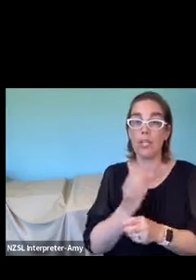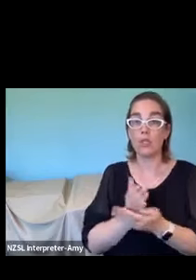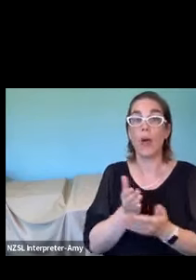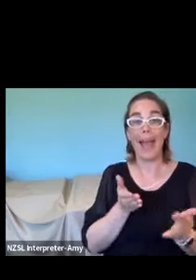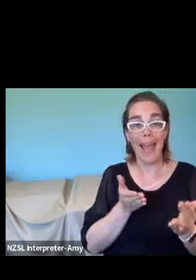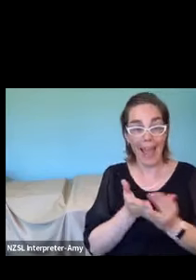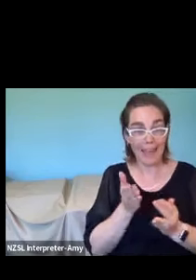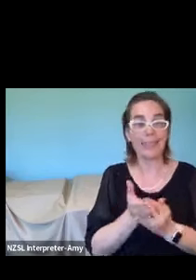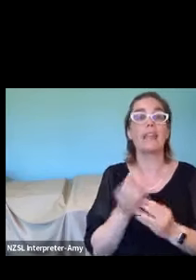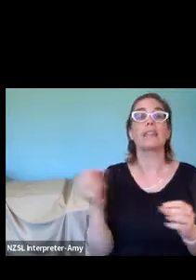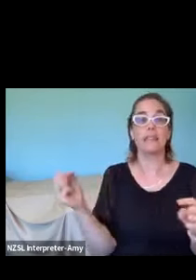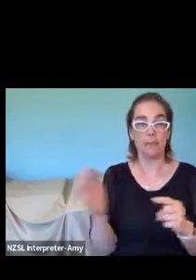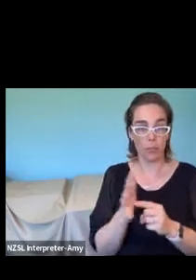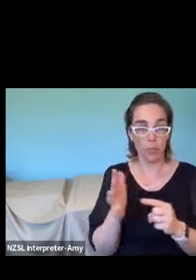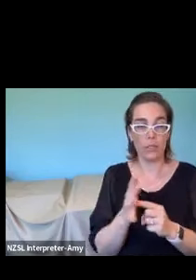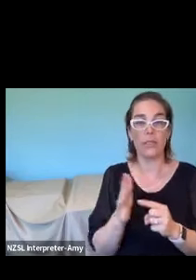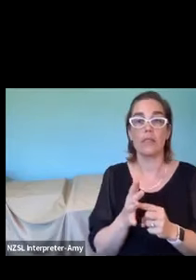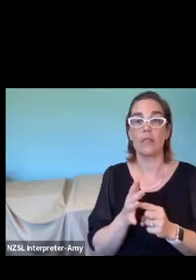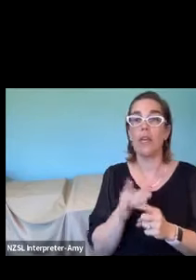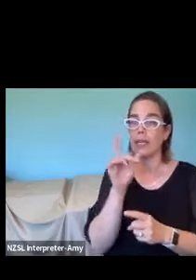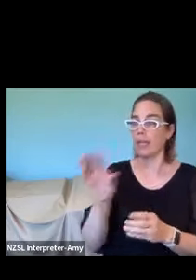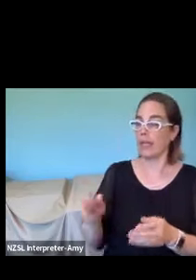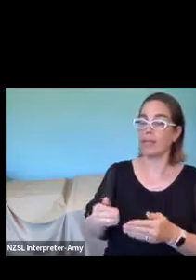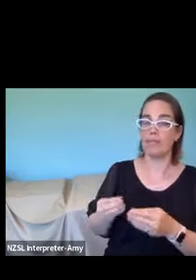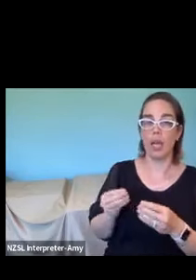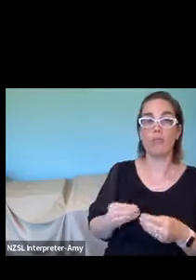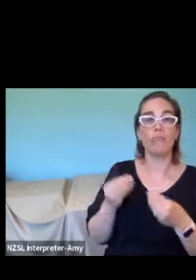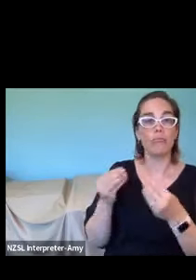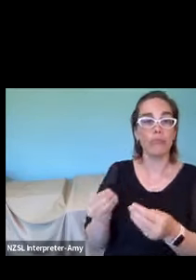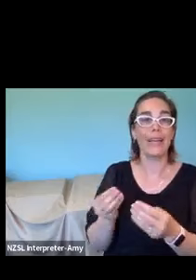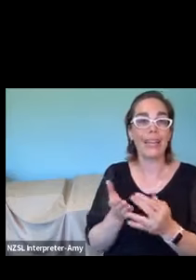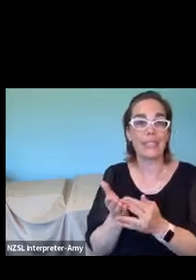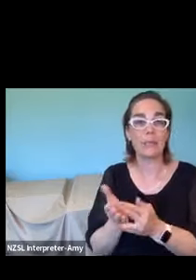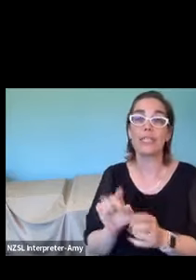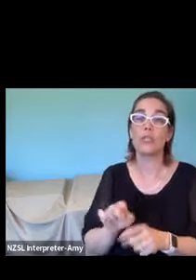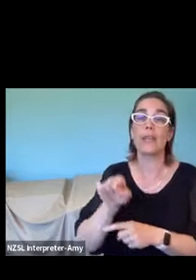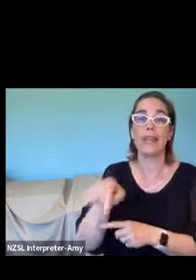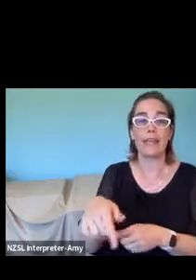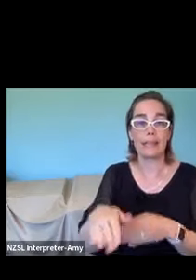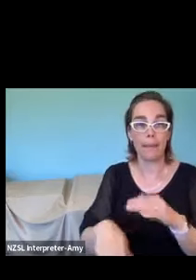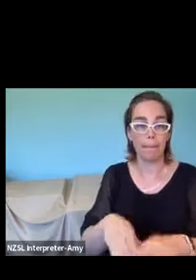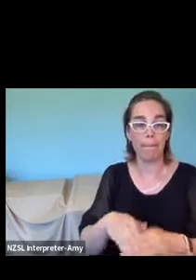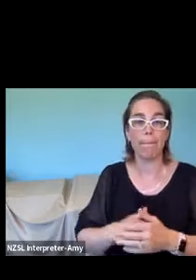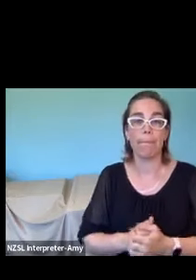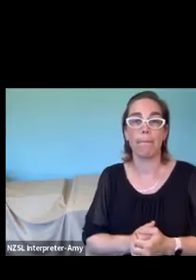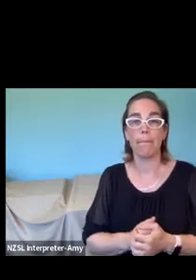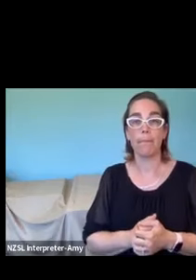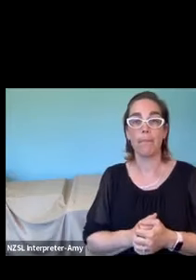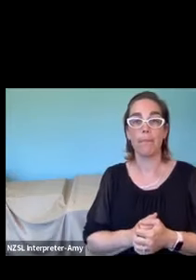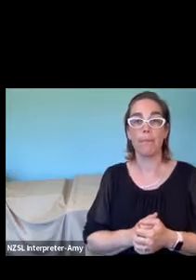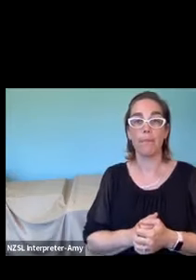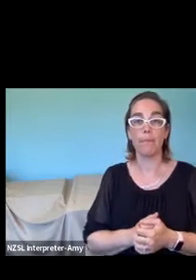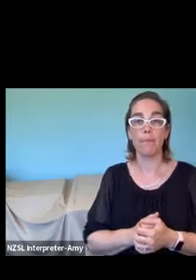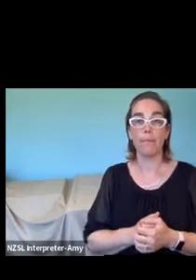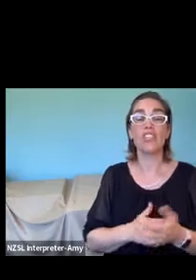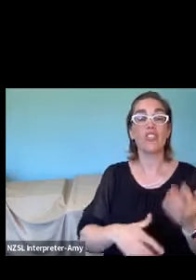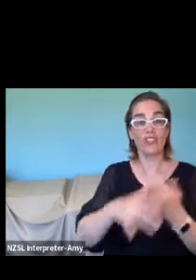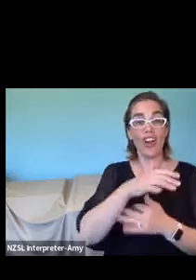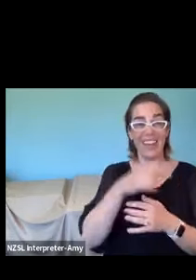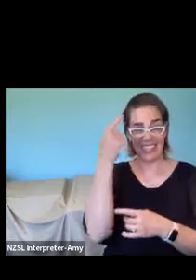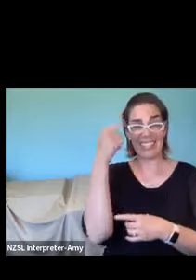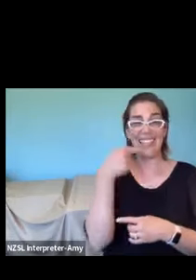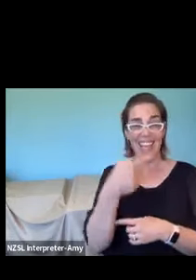we can progress accessibility to the next step. I think our society widely says, yes, access is important, but